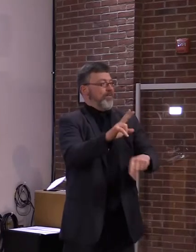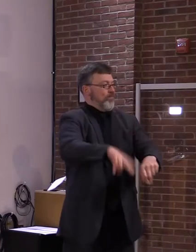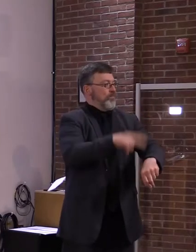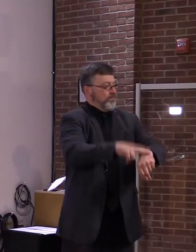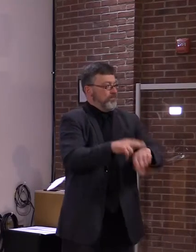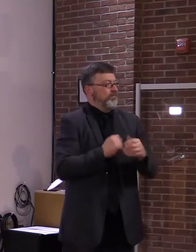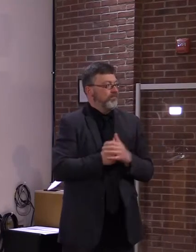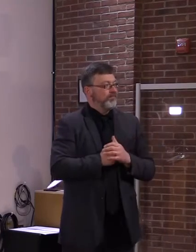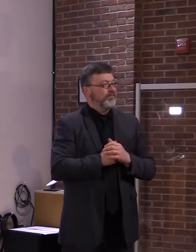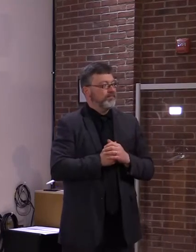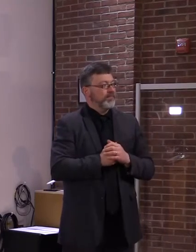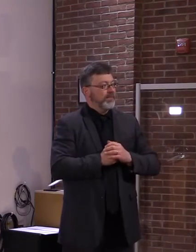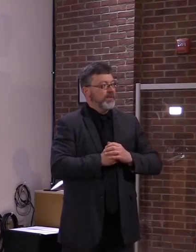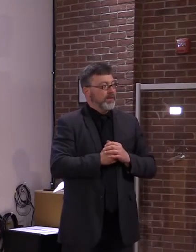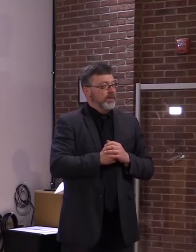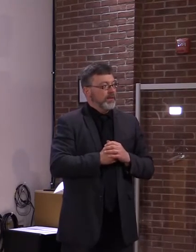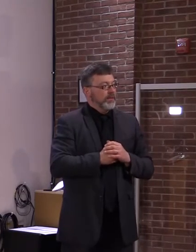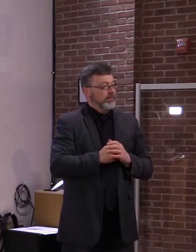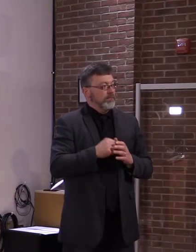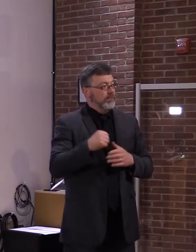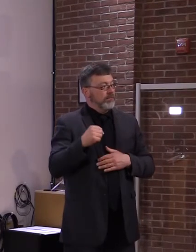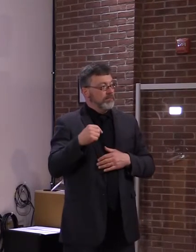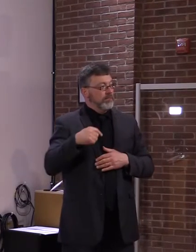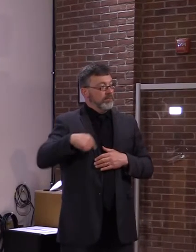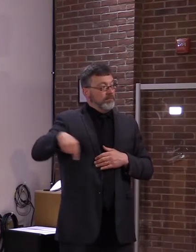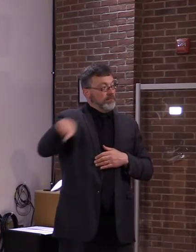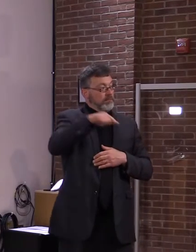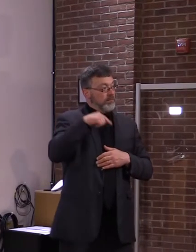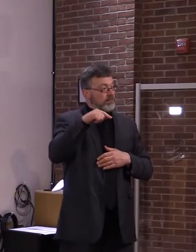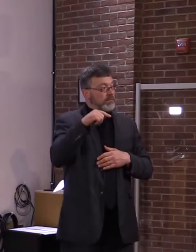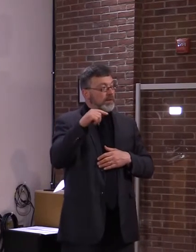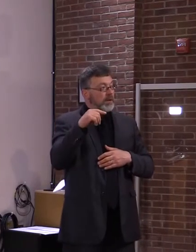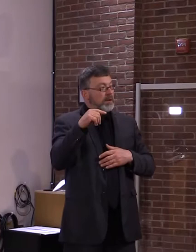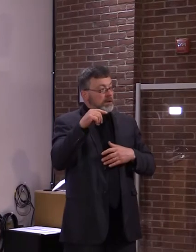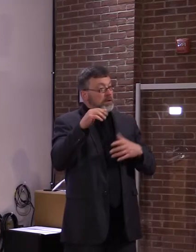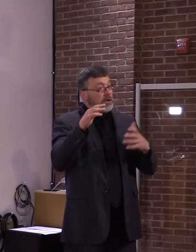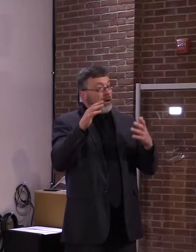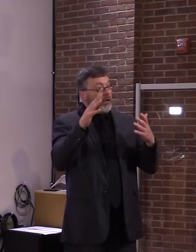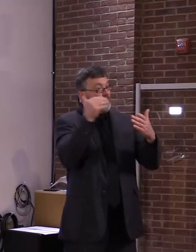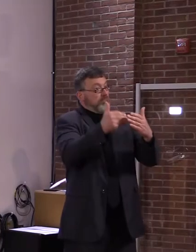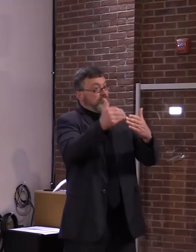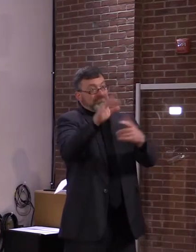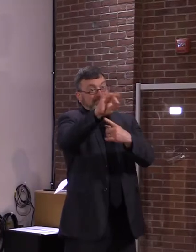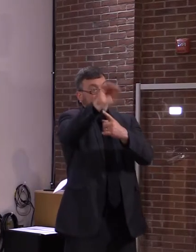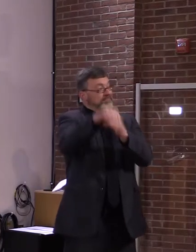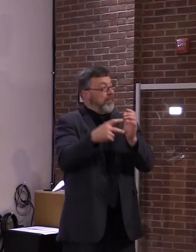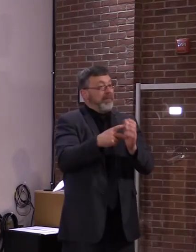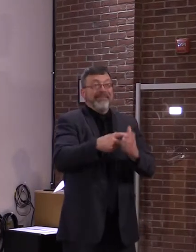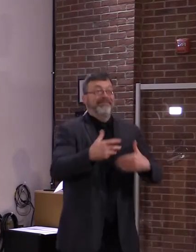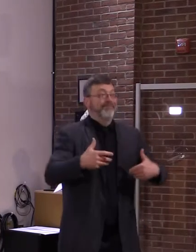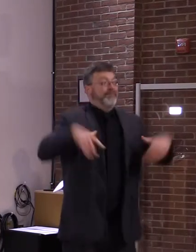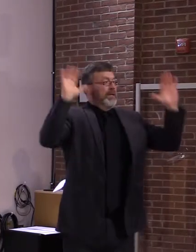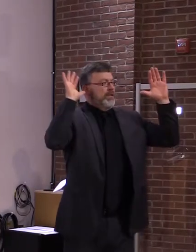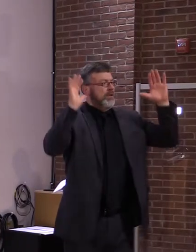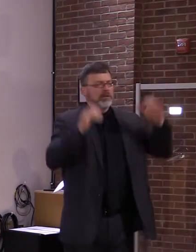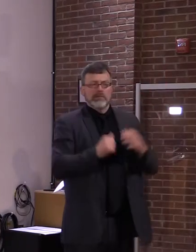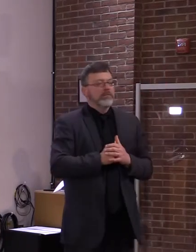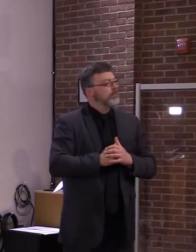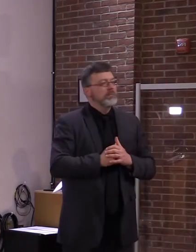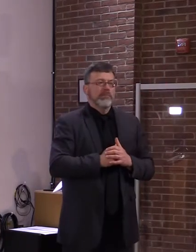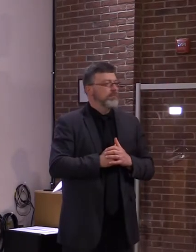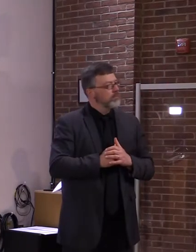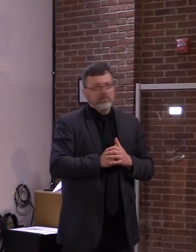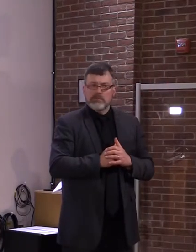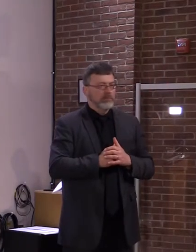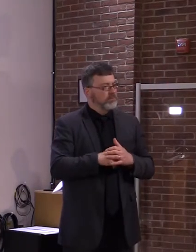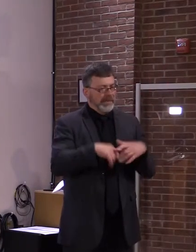will not let up in our efforts to get as many Vermonters vaccinated as possible. We know variants of the virus are circulating,